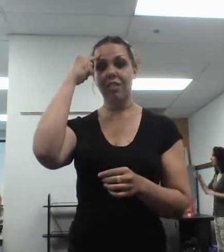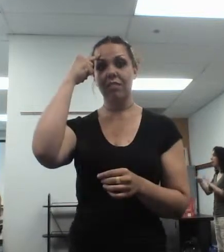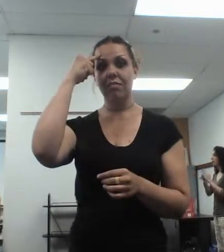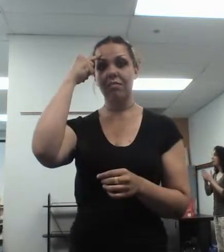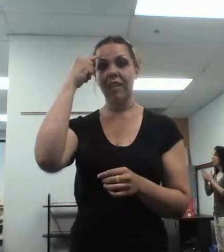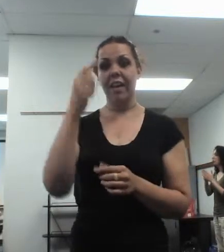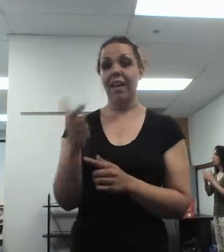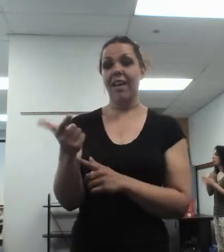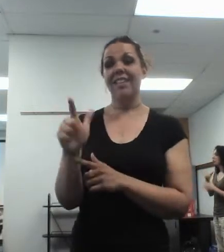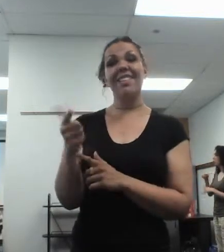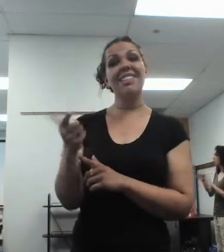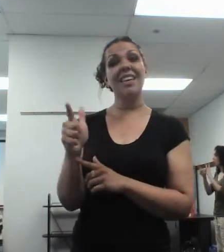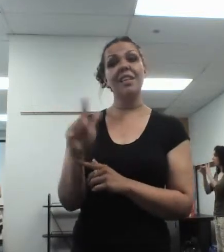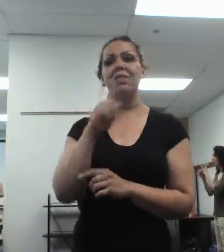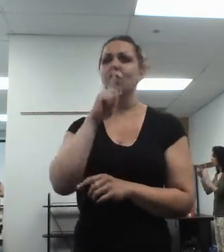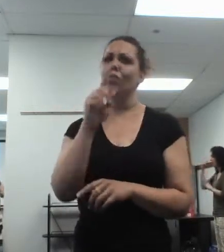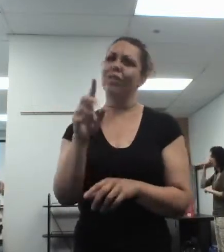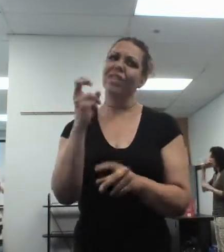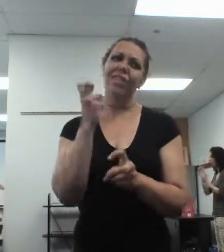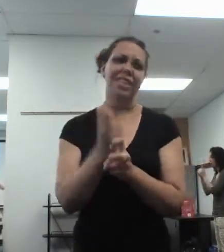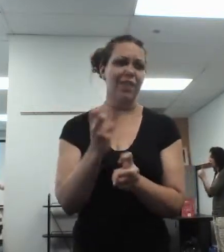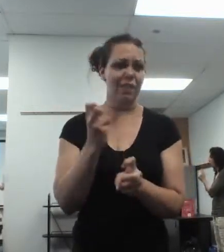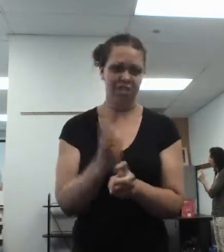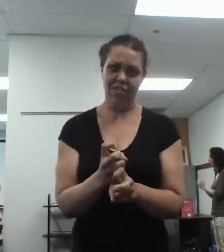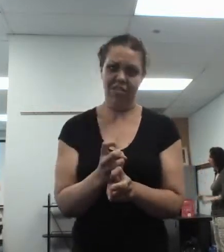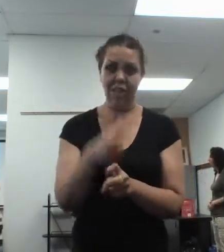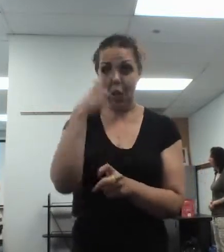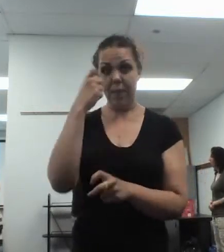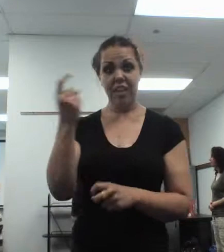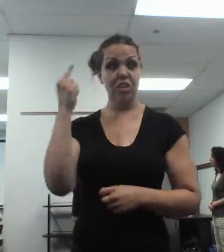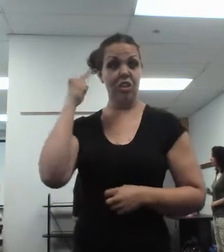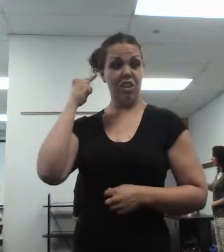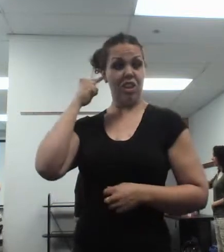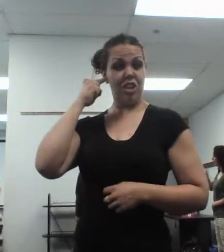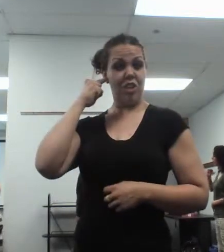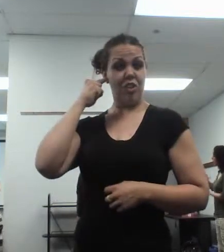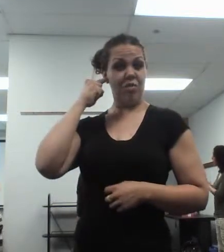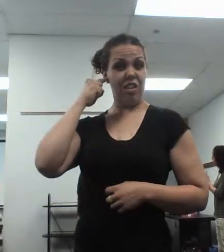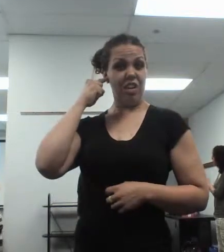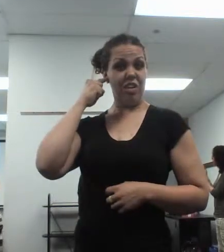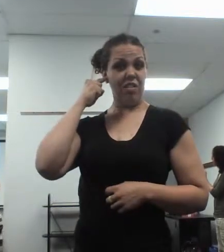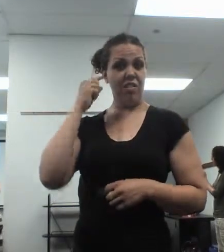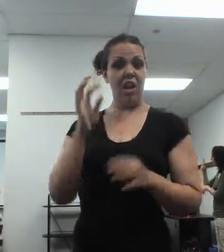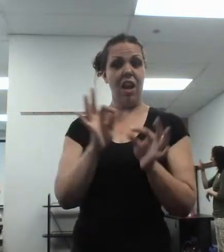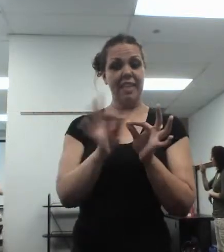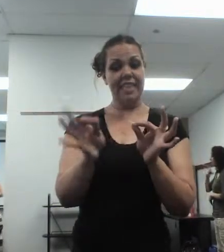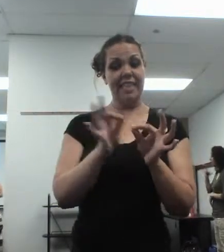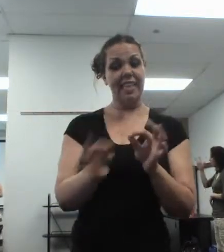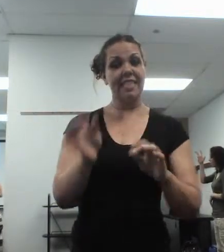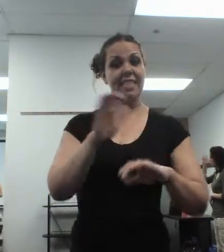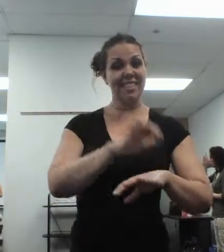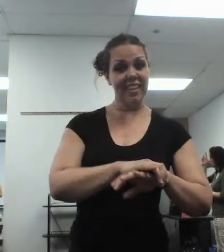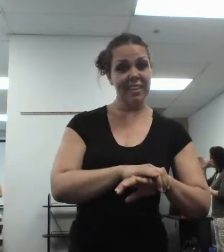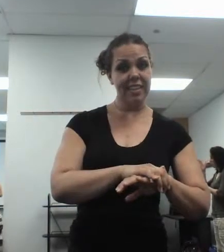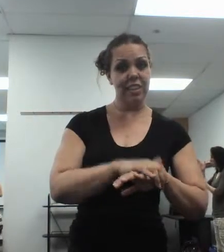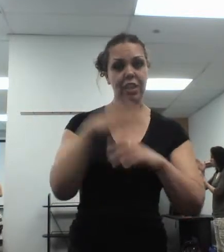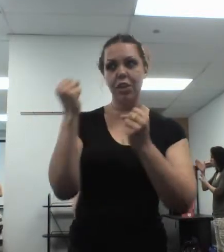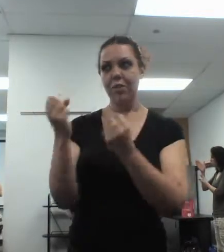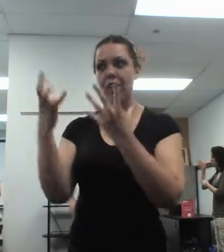it's really difficult because you hear a chunk of English, you put out the sentence, then